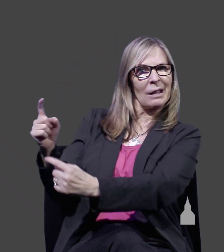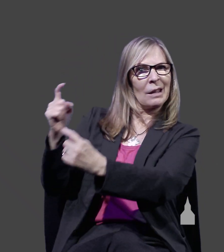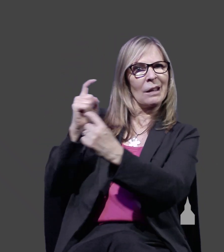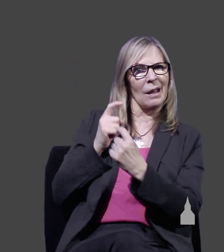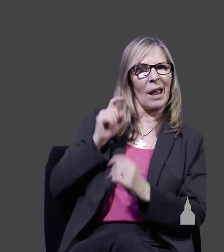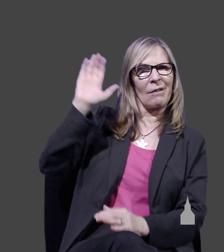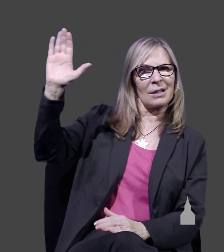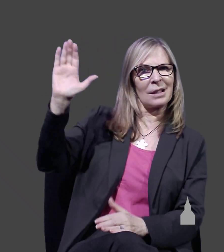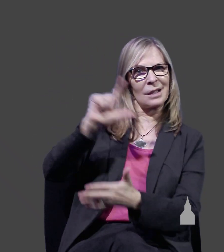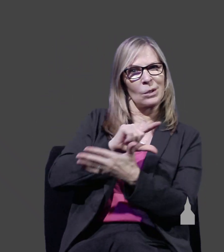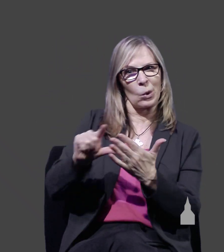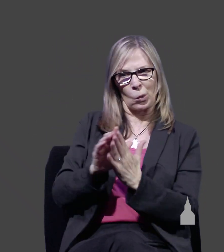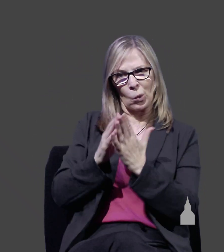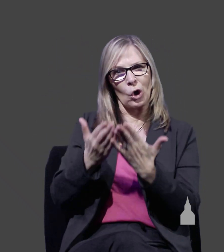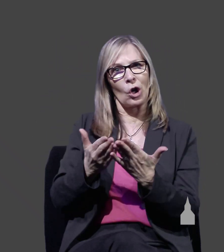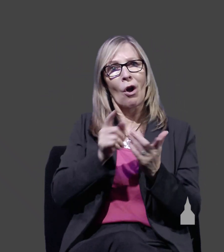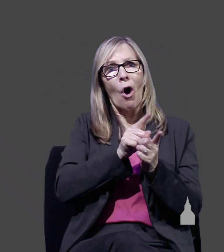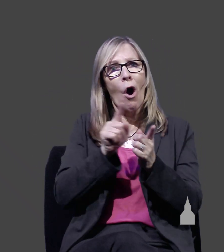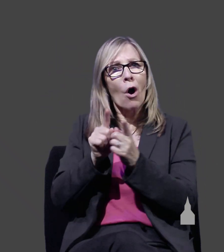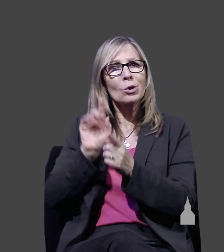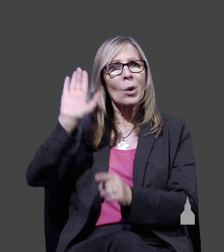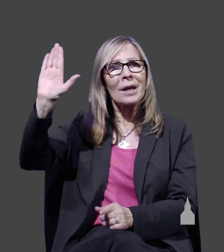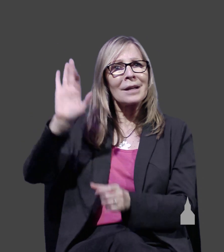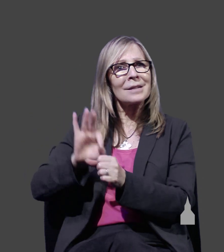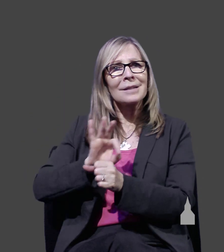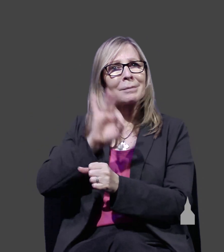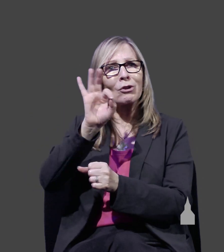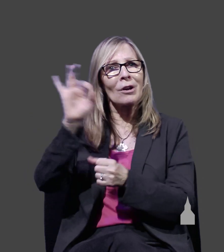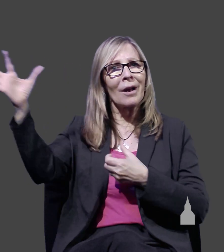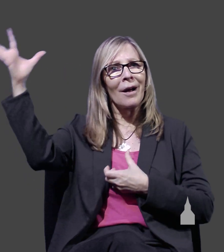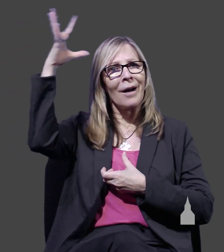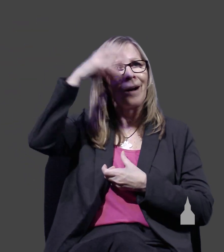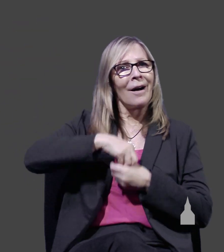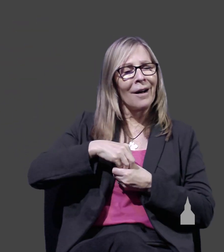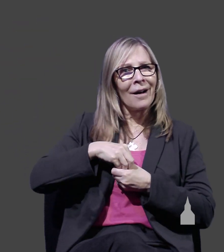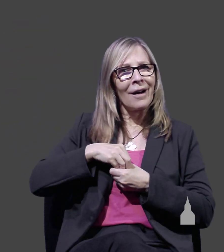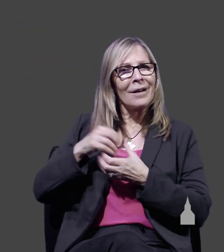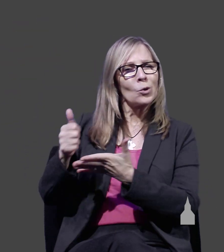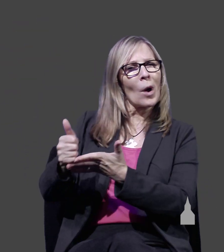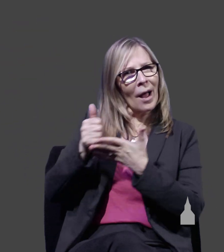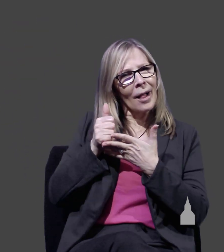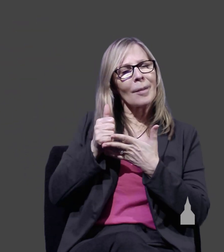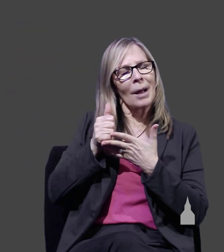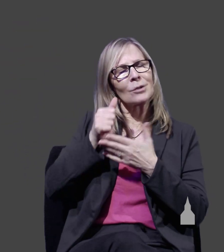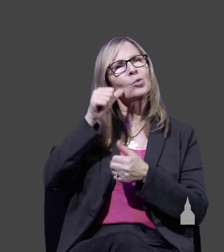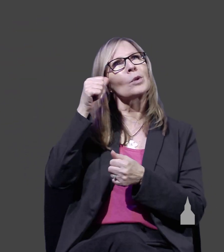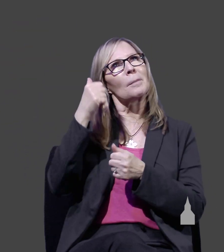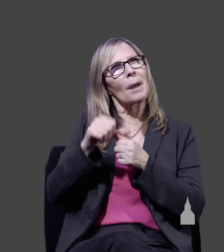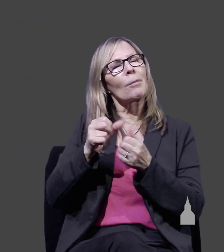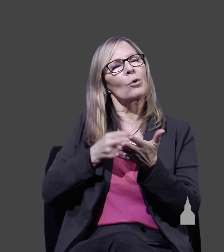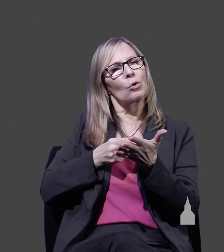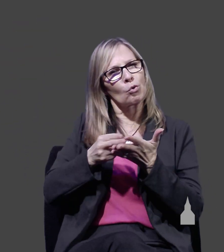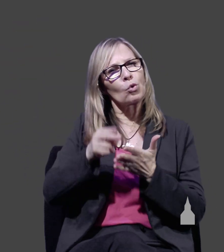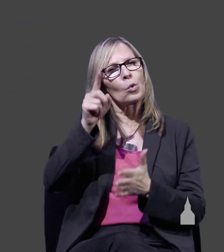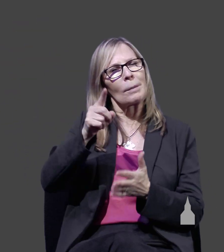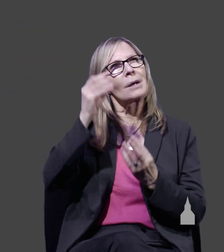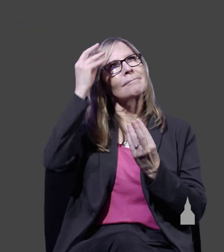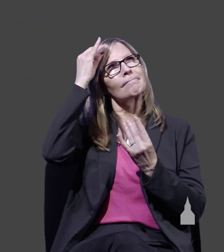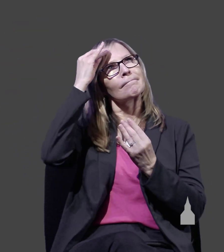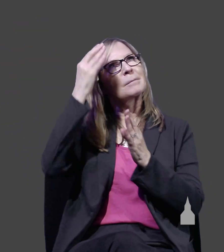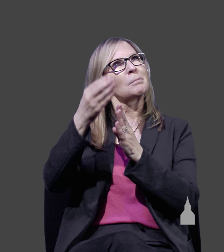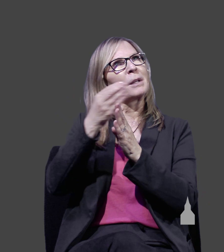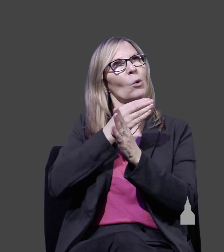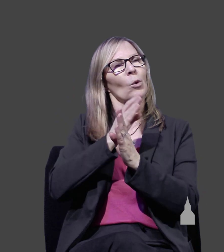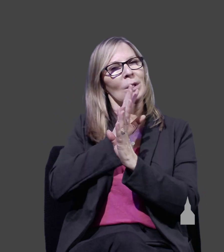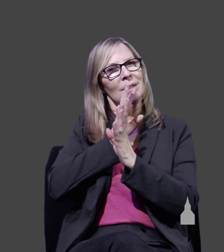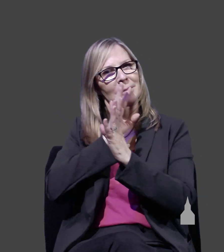but he's given us his spirit to help us, to remind us of the truths that we need to reflect upon before we